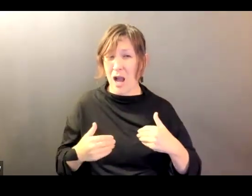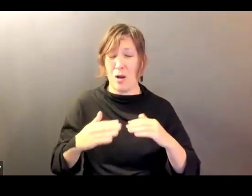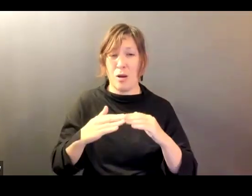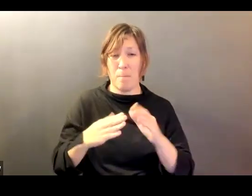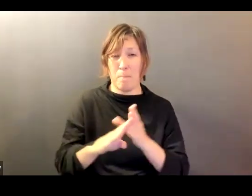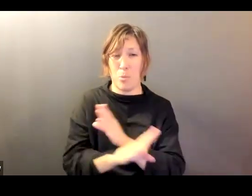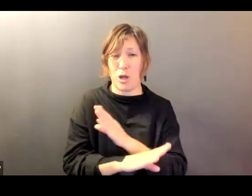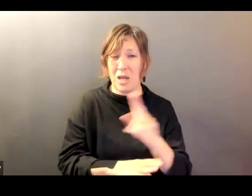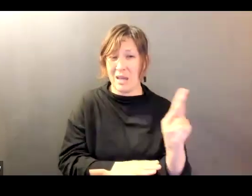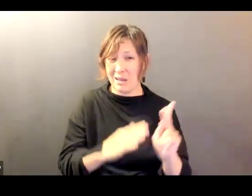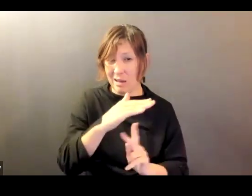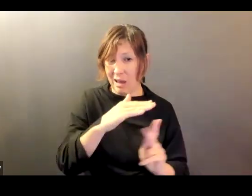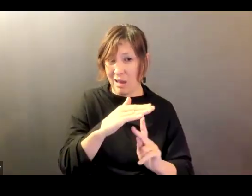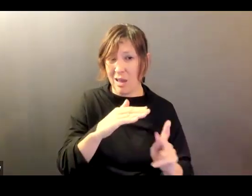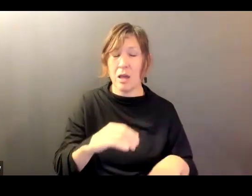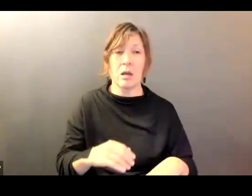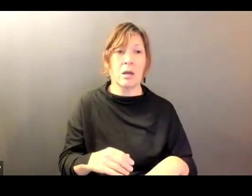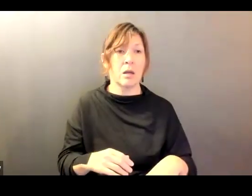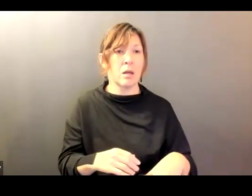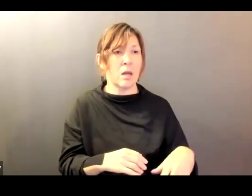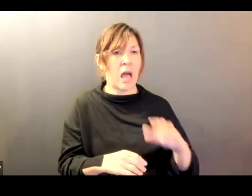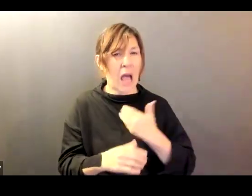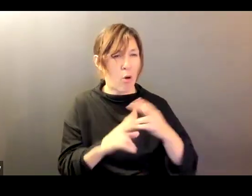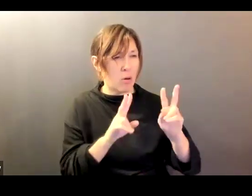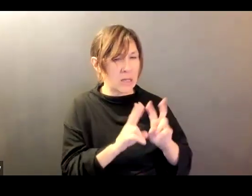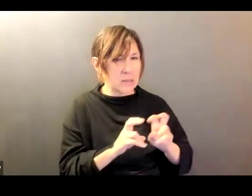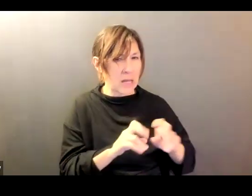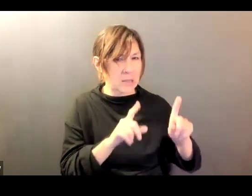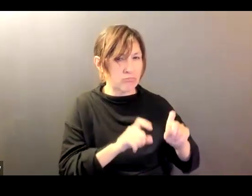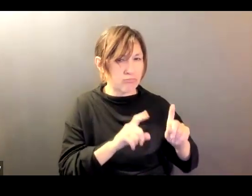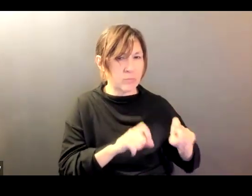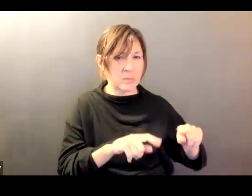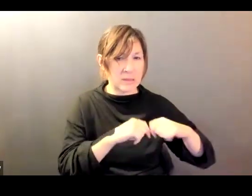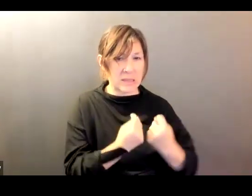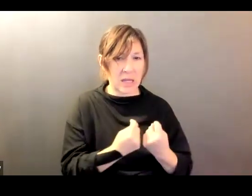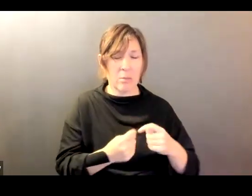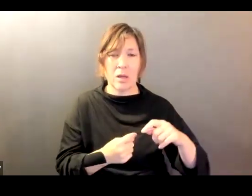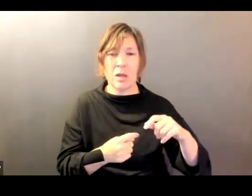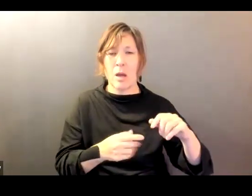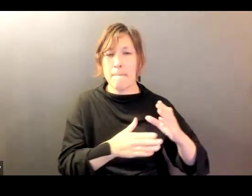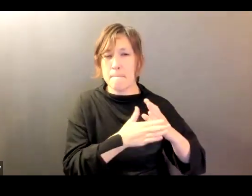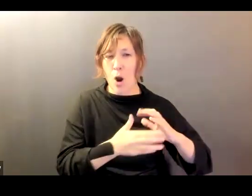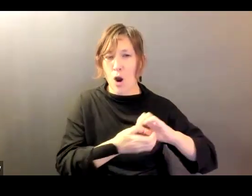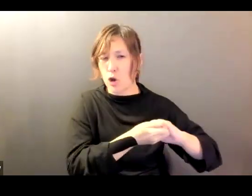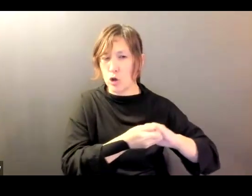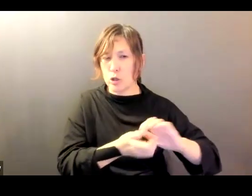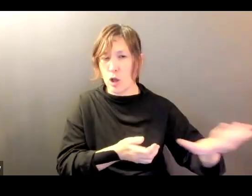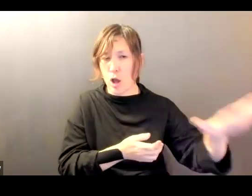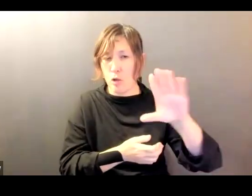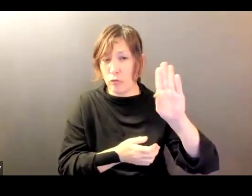assessment teams and our early intervention partners across the city to make sure that we're getting the